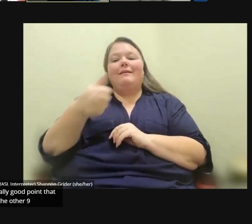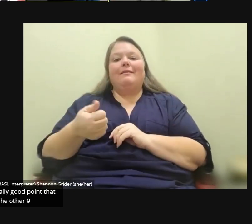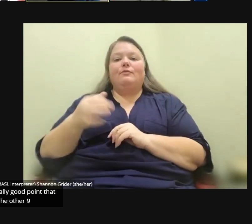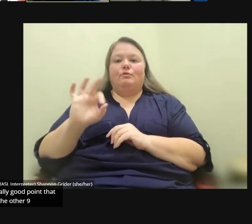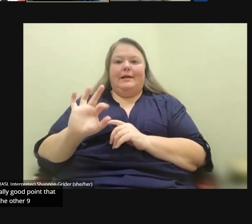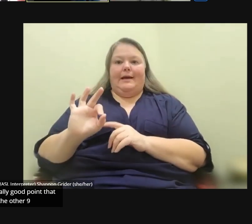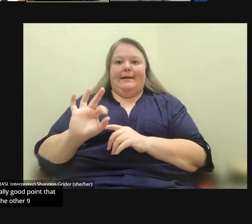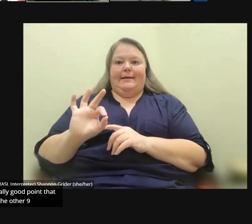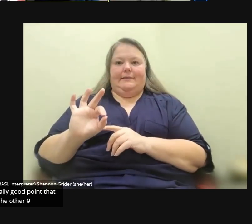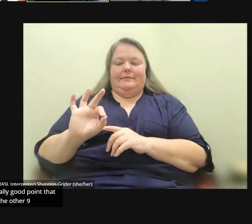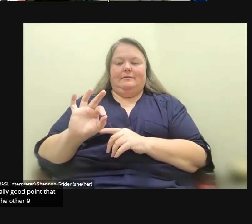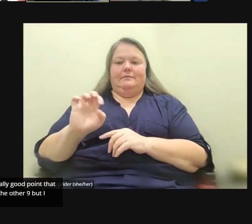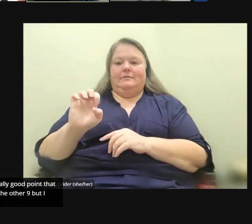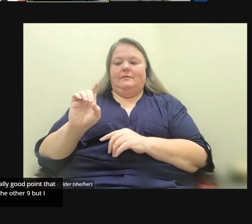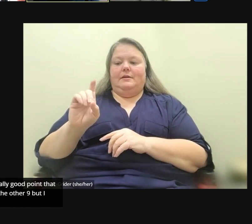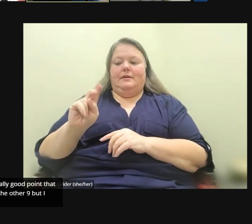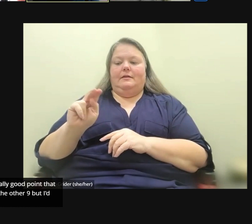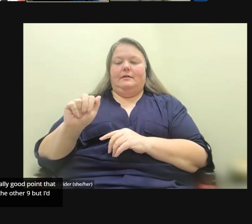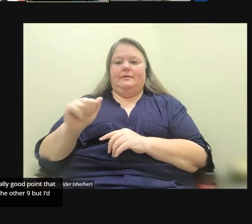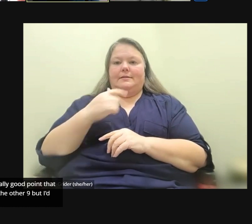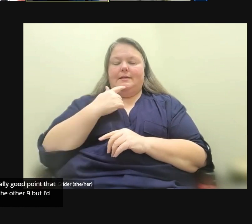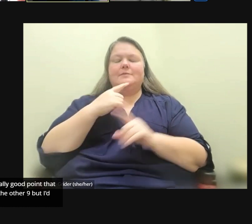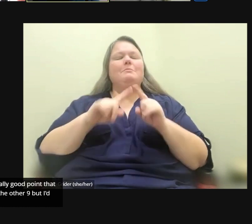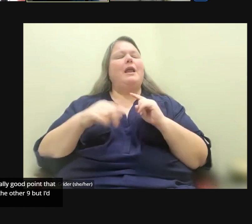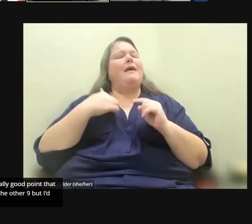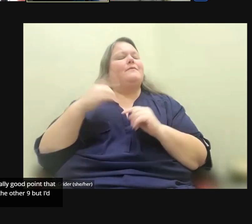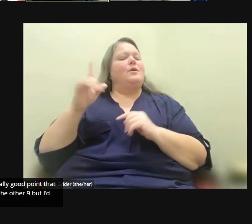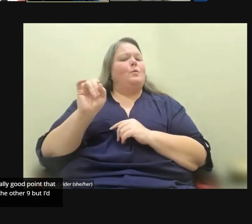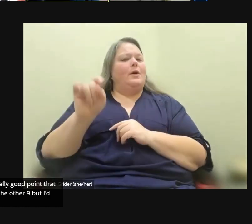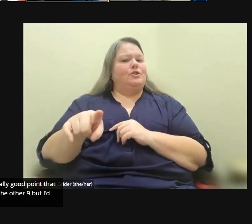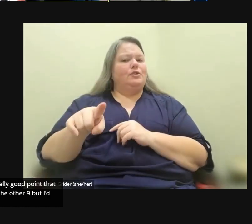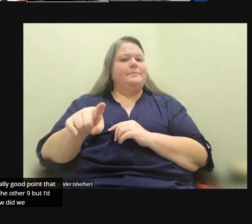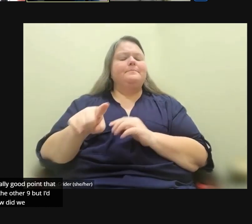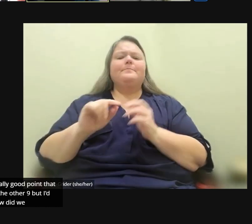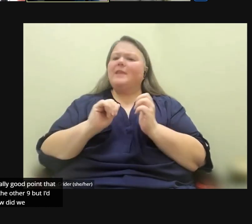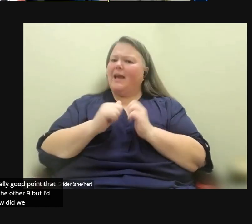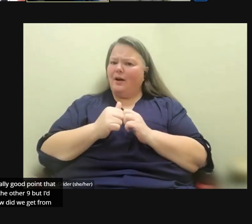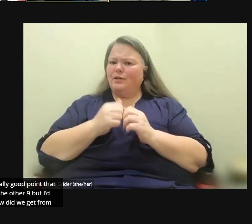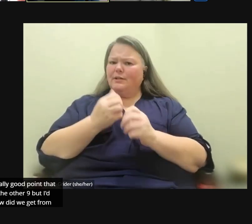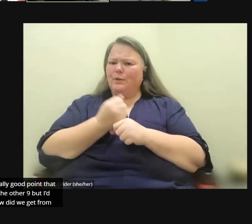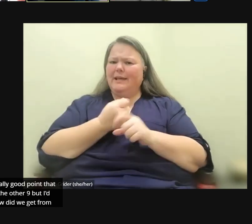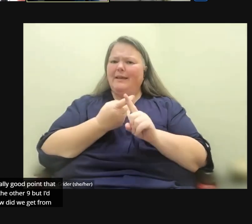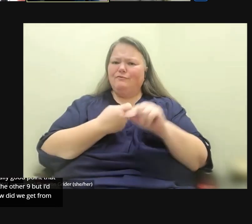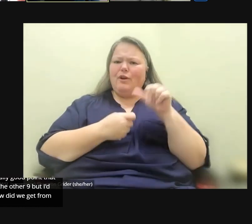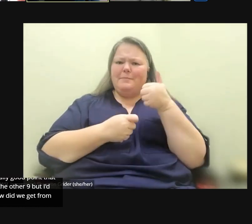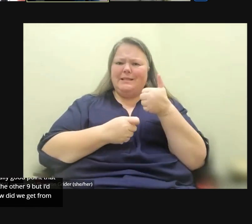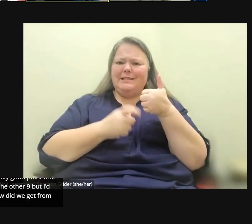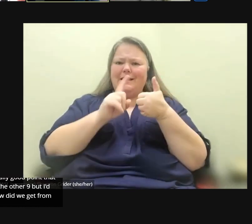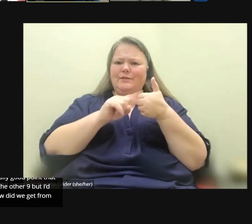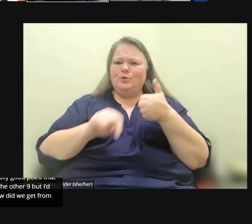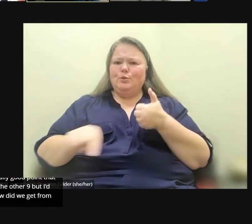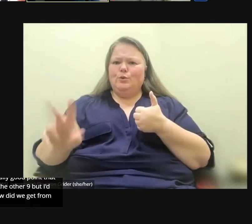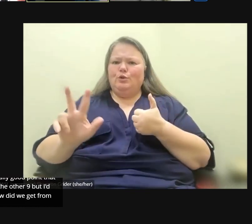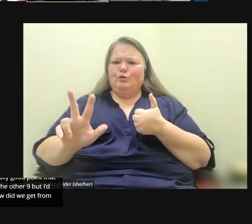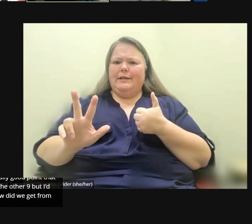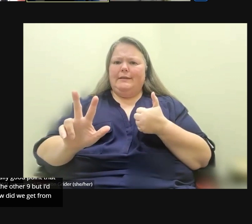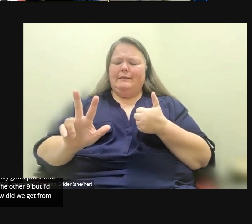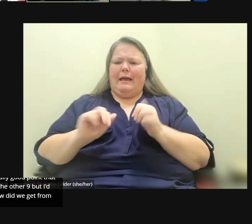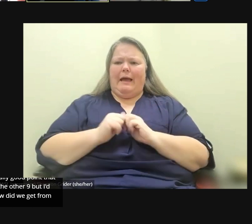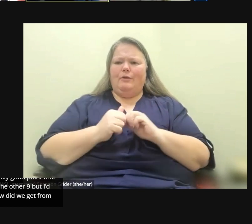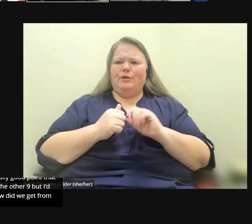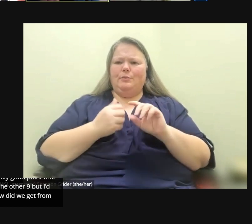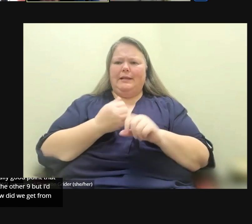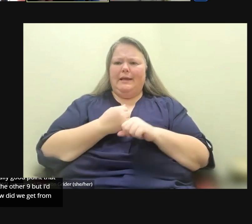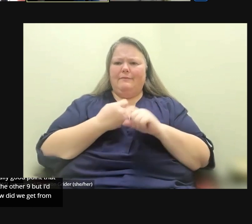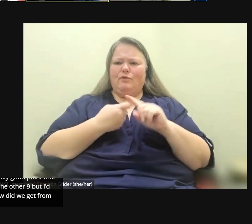But I'd like to ask a question about how did we get from the 10 to the 3? Did